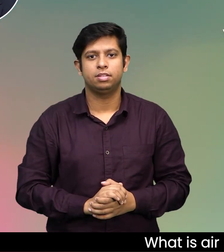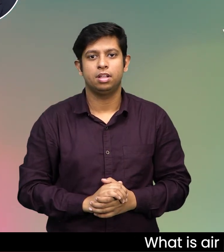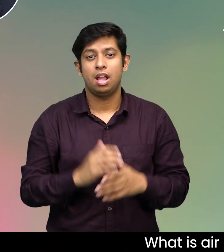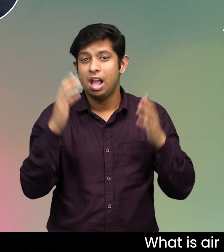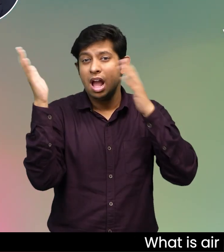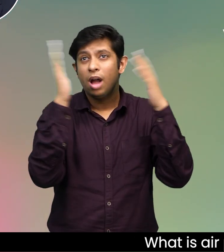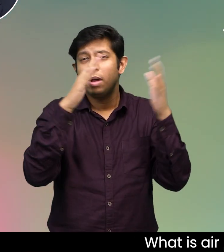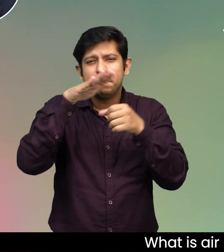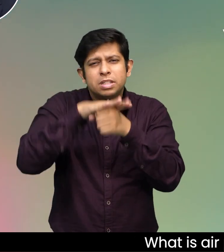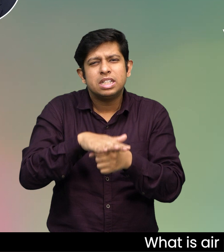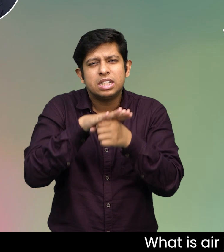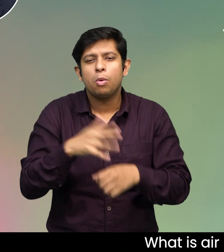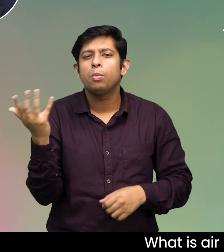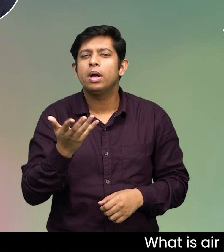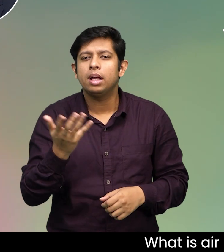what is air pressure,